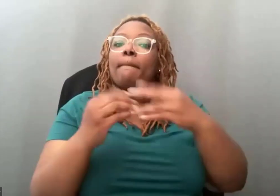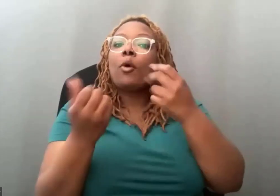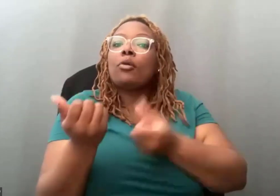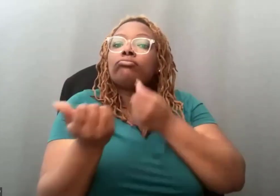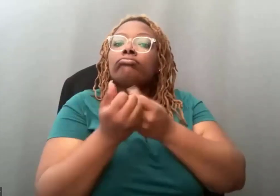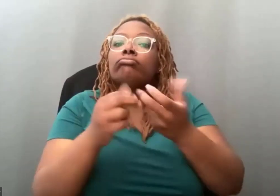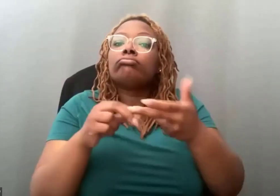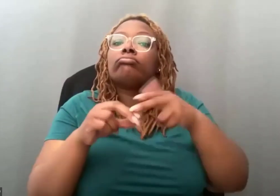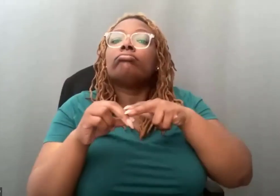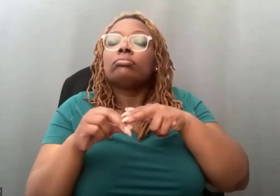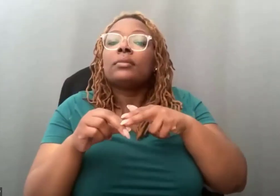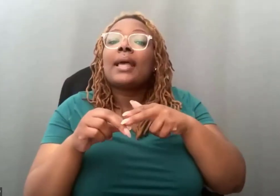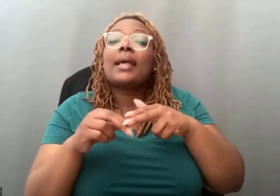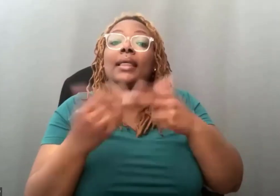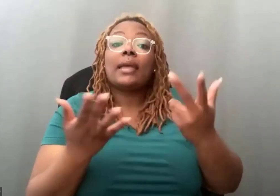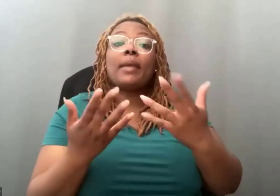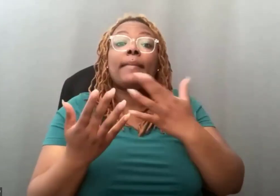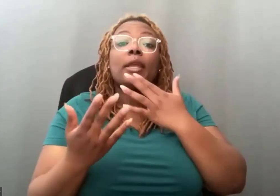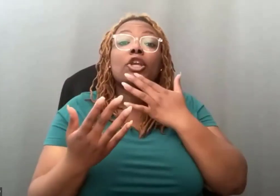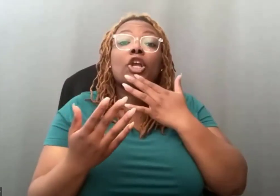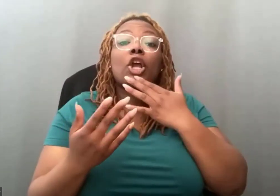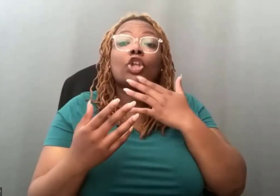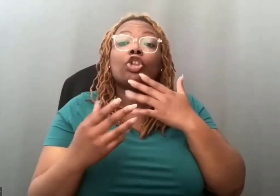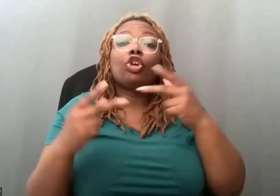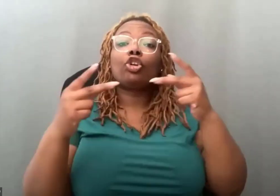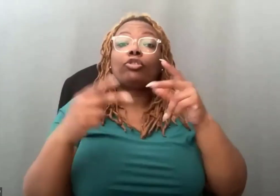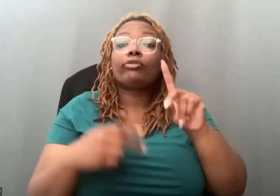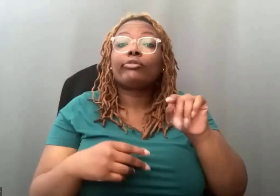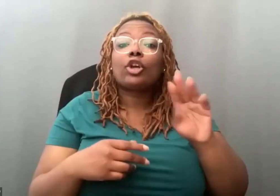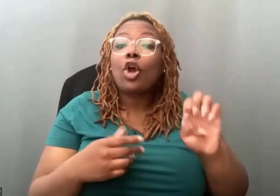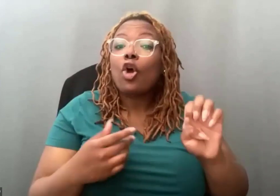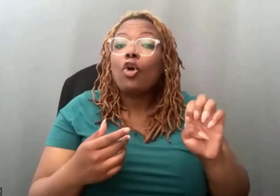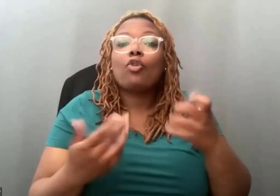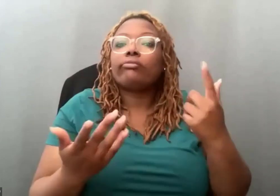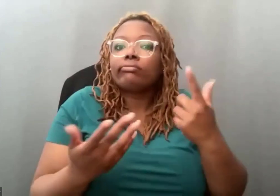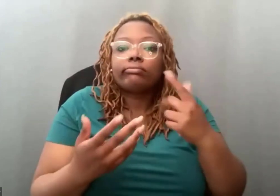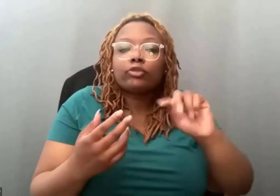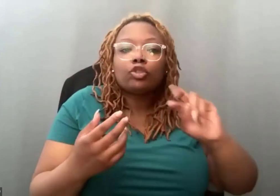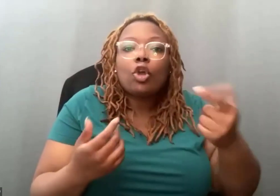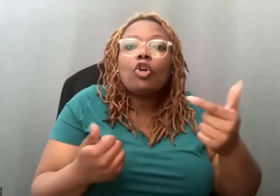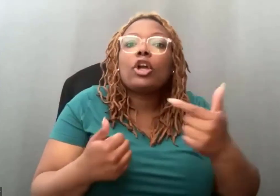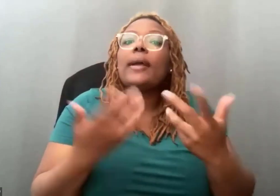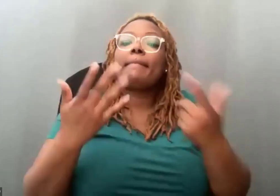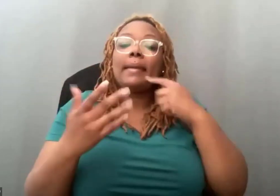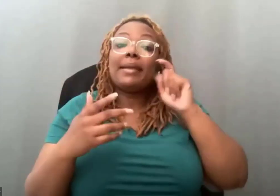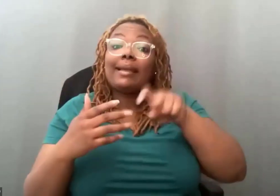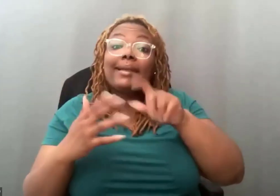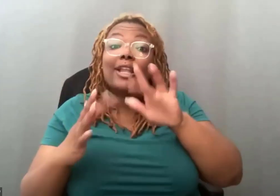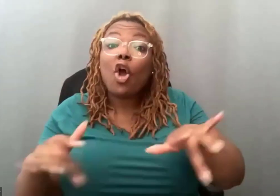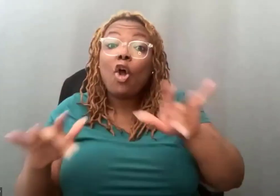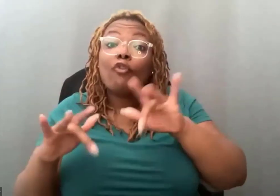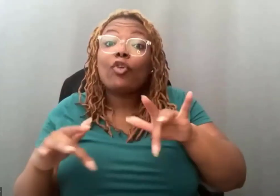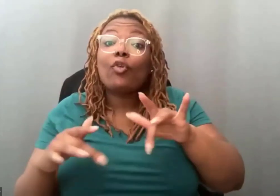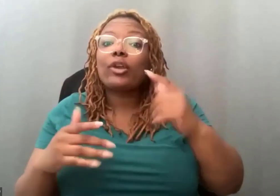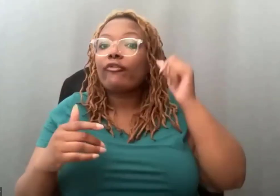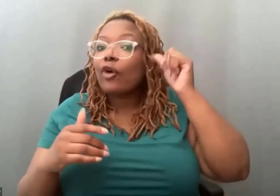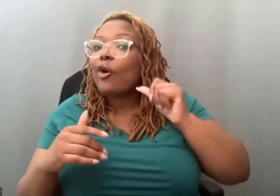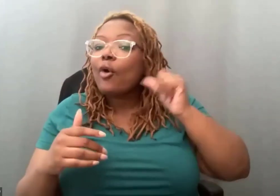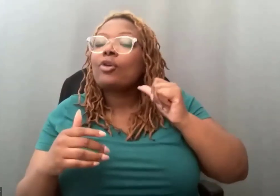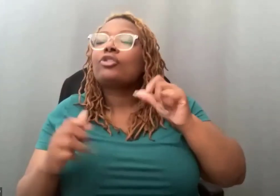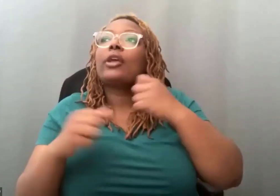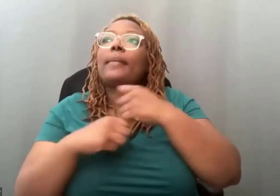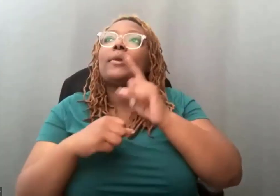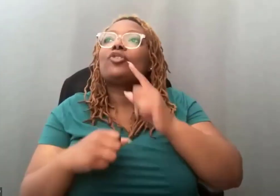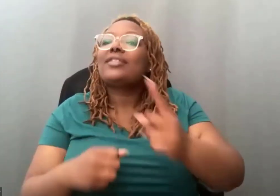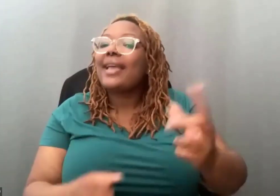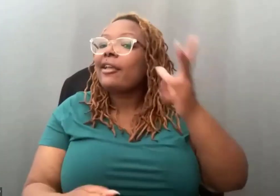support. That maybe color coding won't work. Maybe they need an audio recording to make sure that they can hear